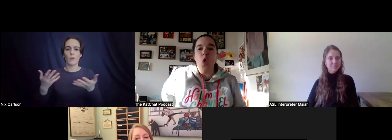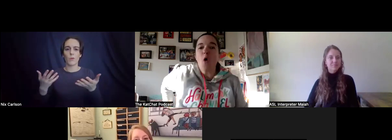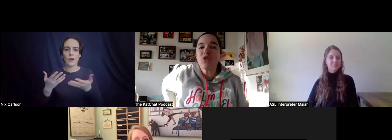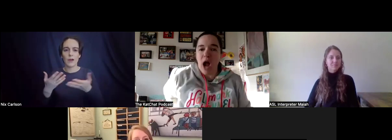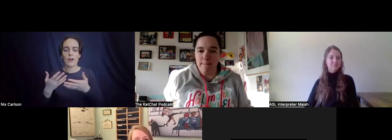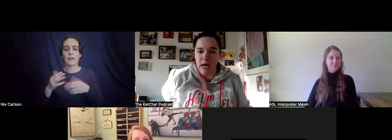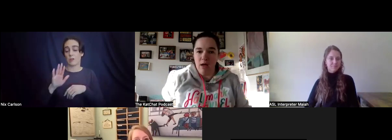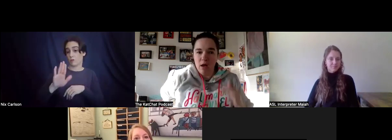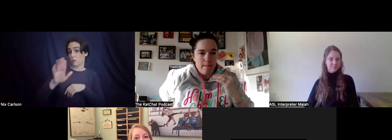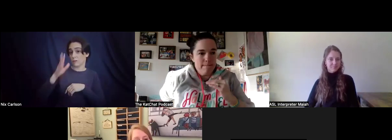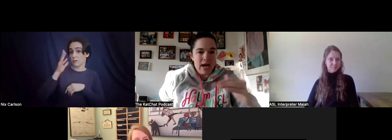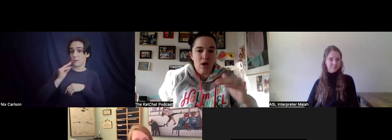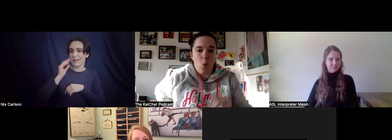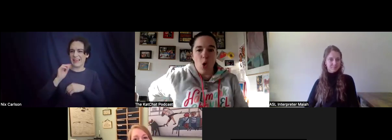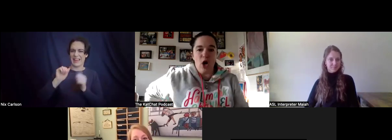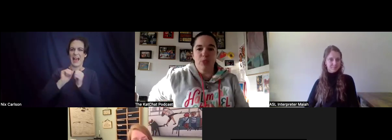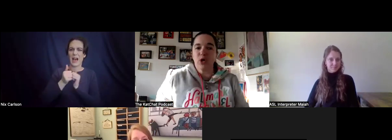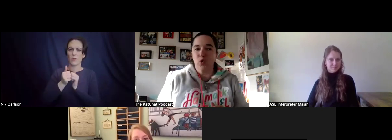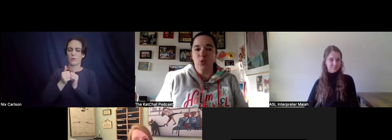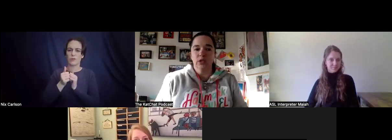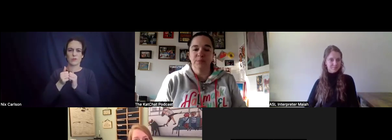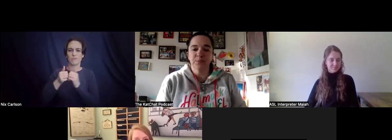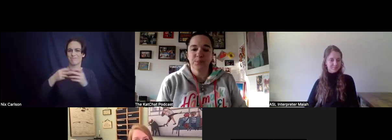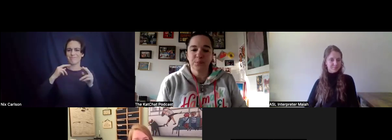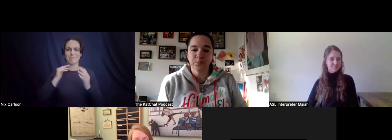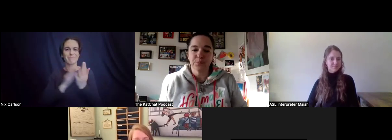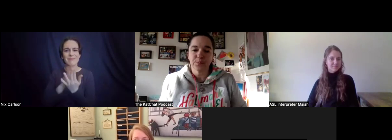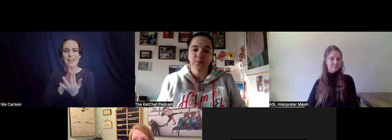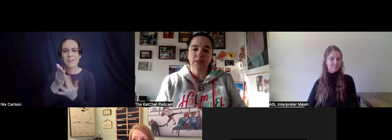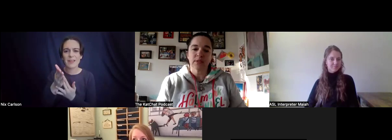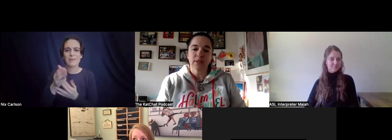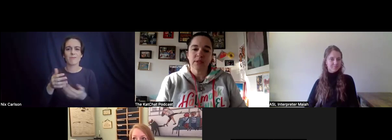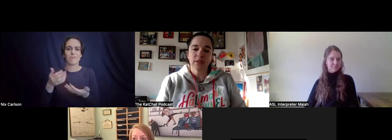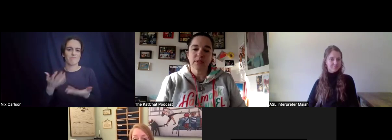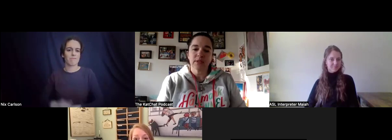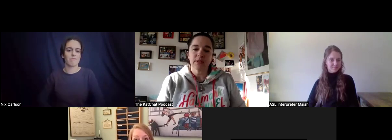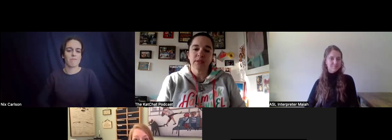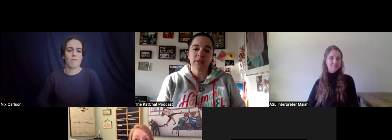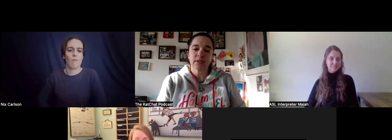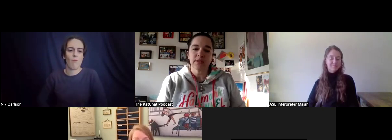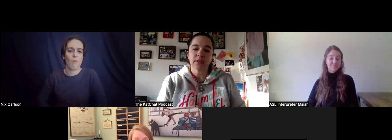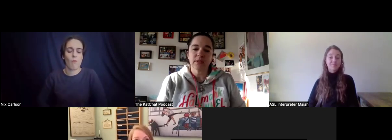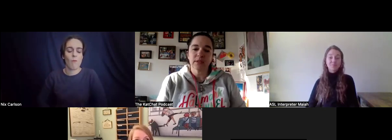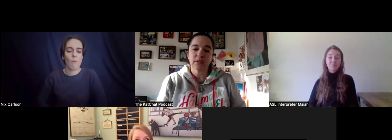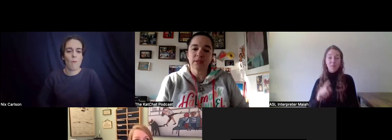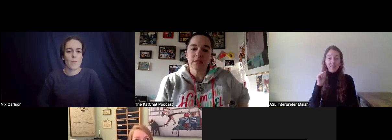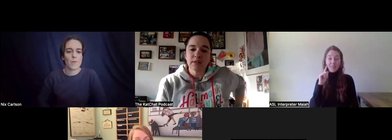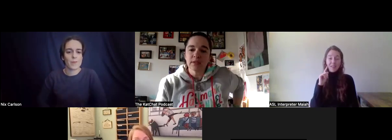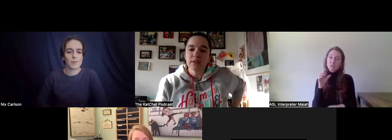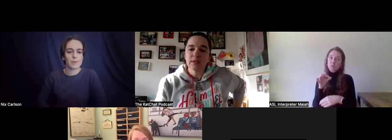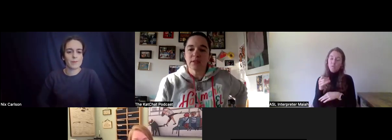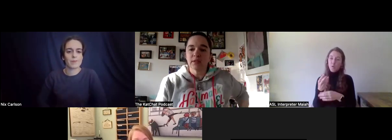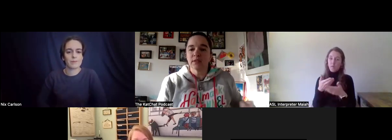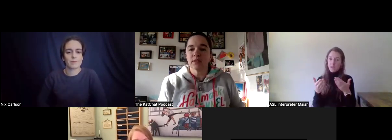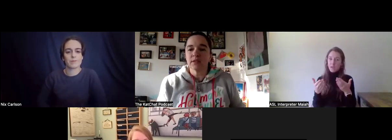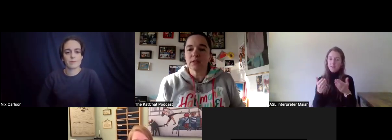to do overcome it, make it work through? Well, I think there's a couple of things. I think with, if you go,